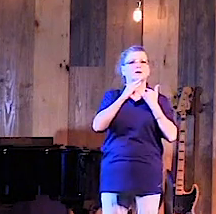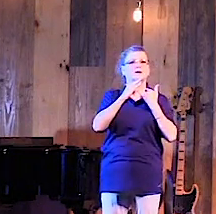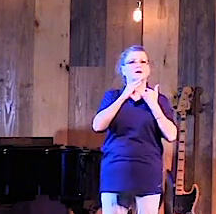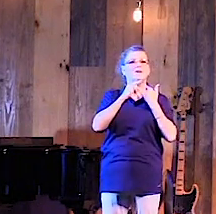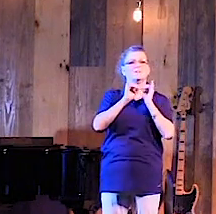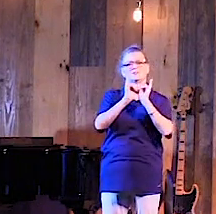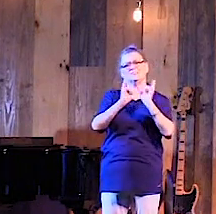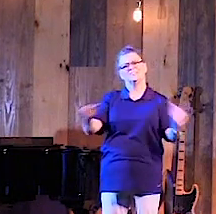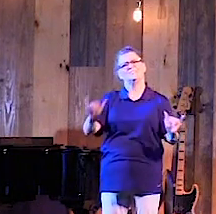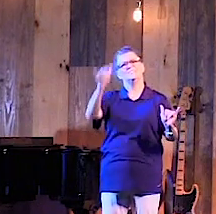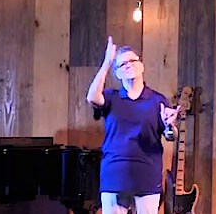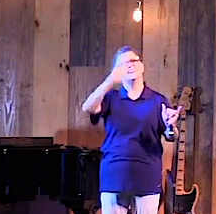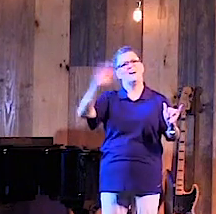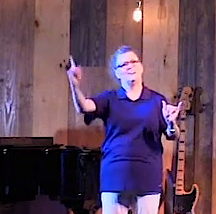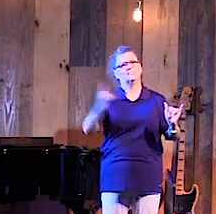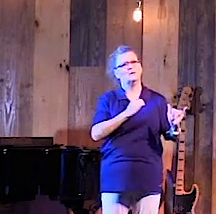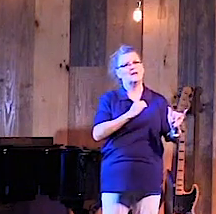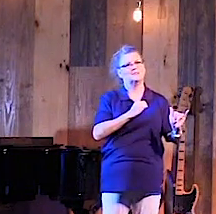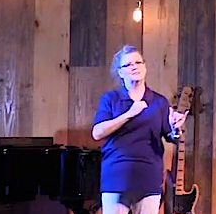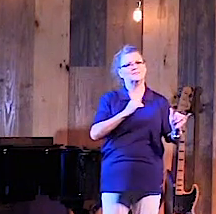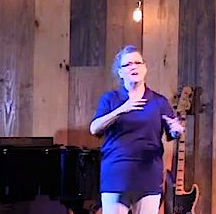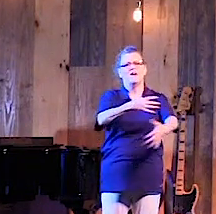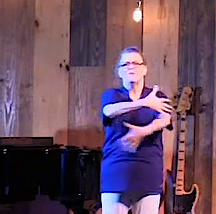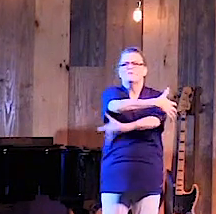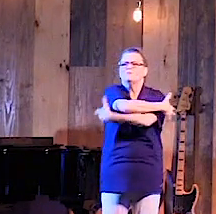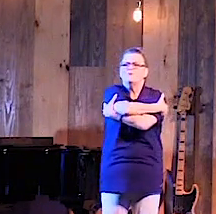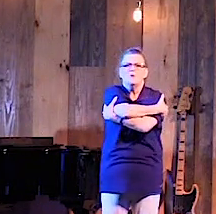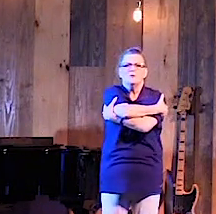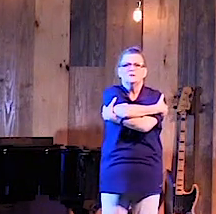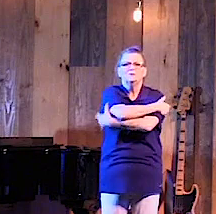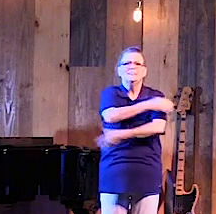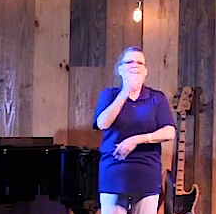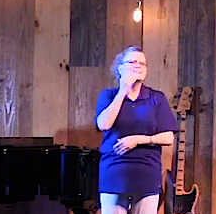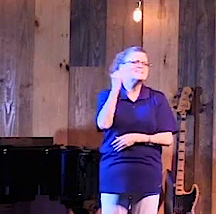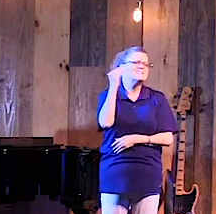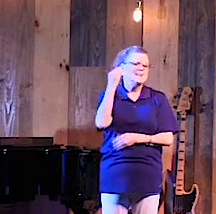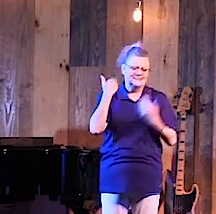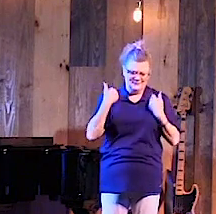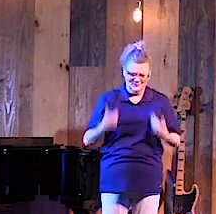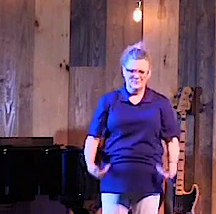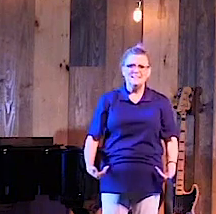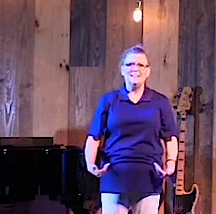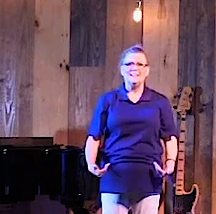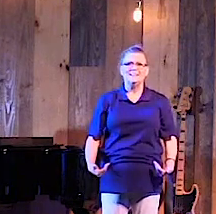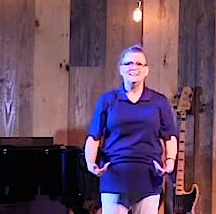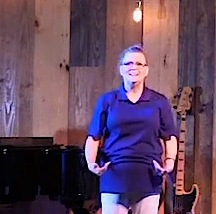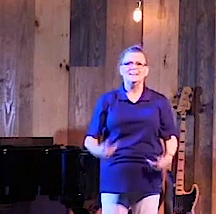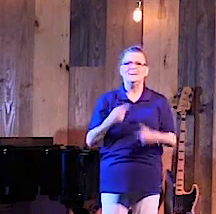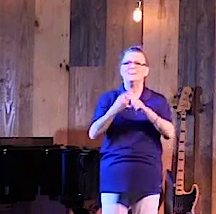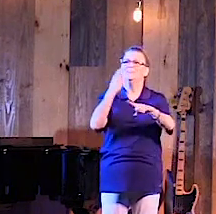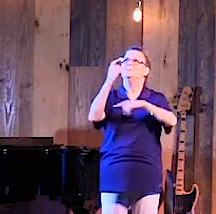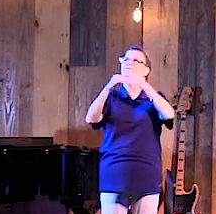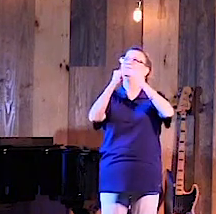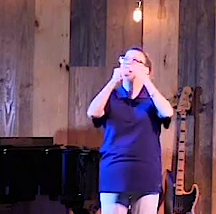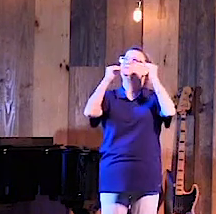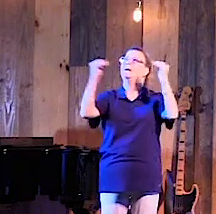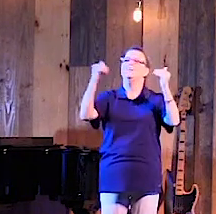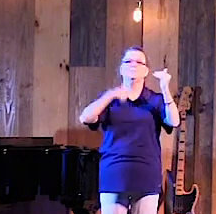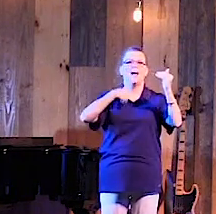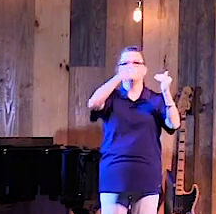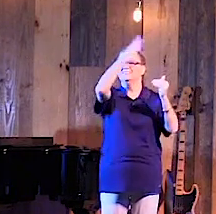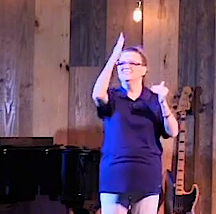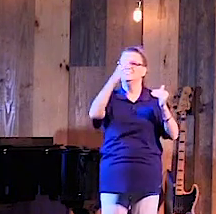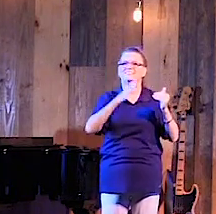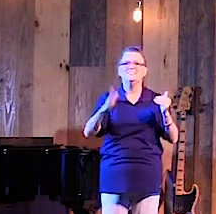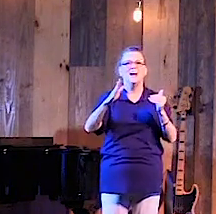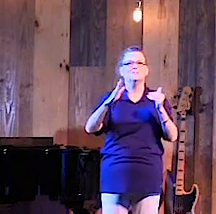stepped into that room and put his ever-loving arms around me and kissed me with the kiss of heaven. And I've never, ever